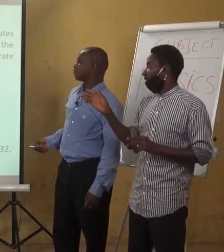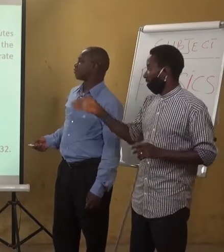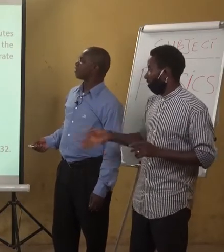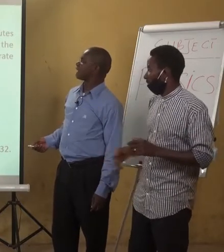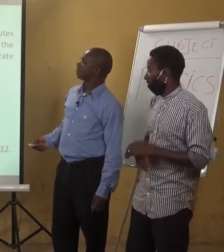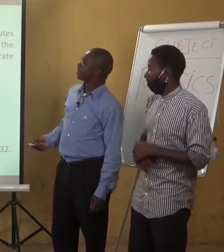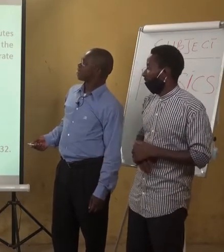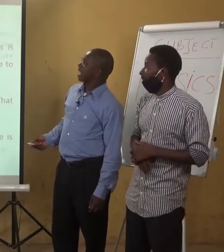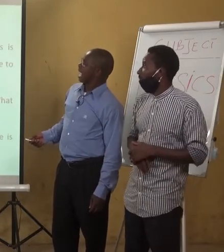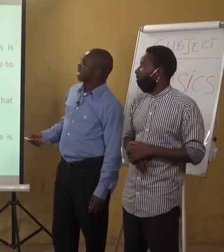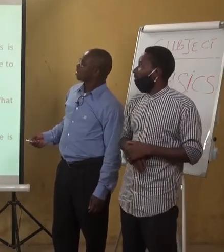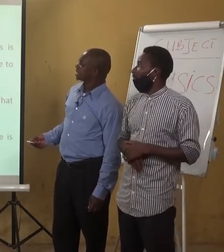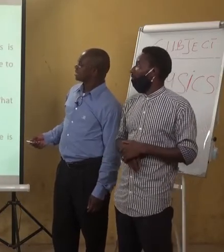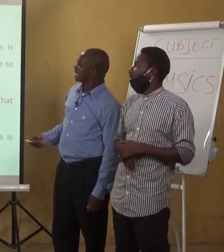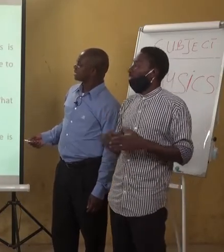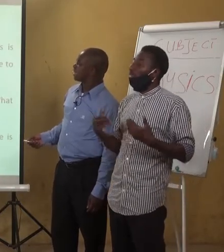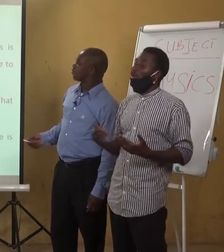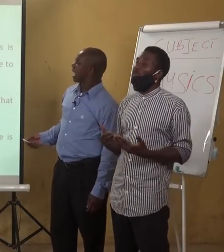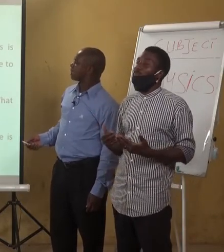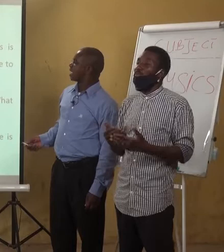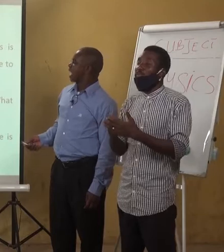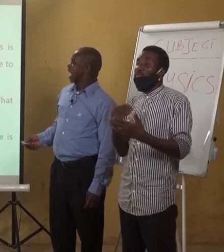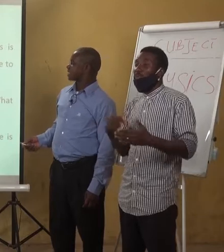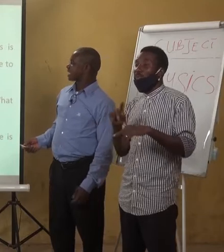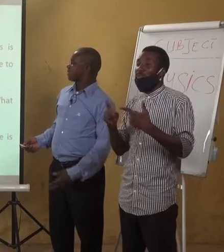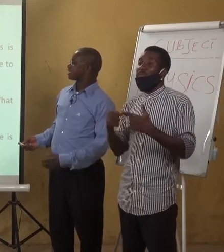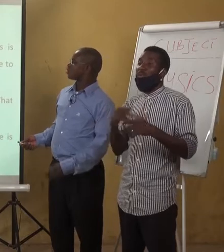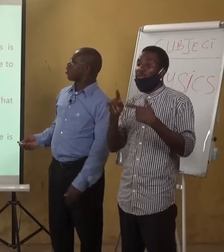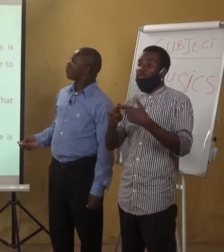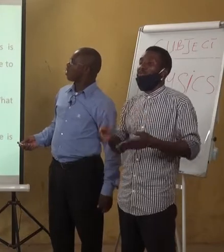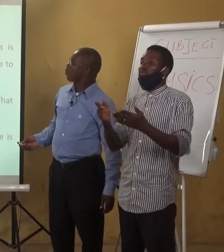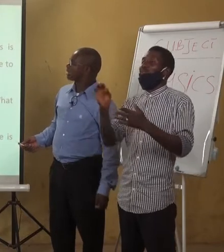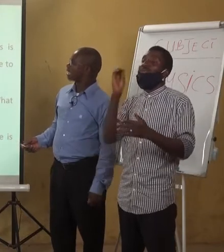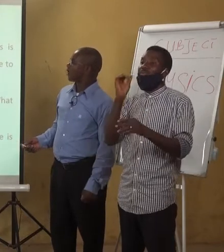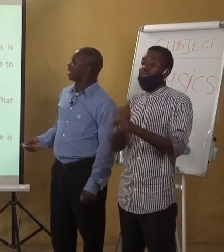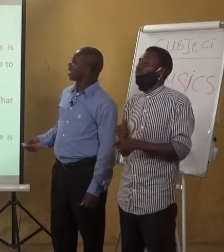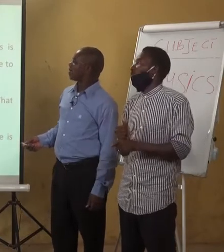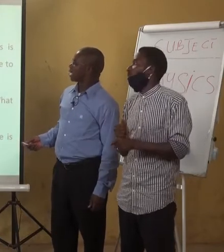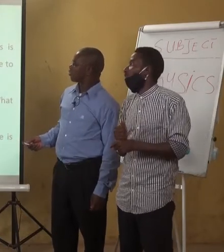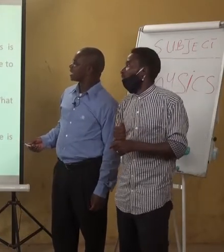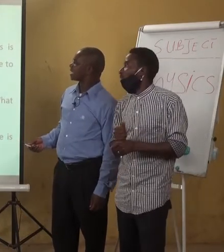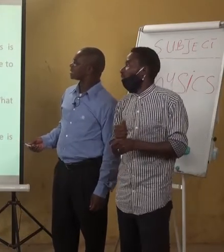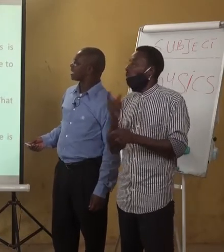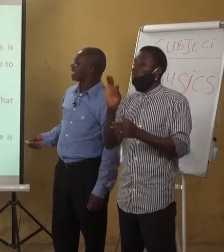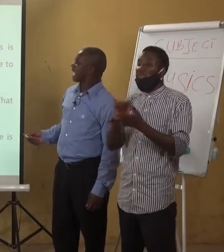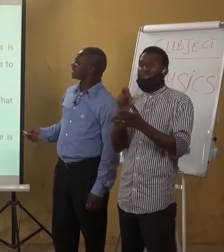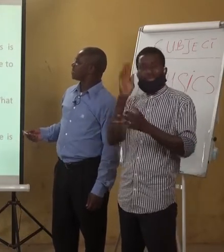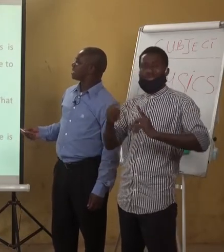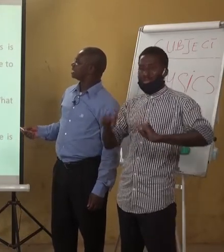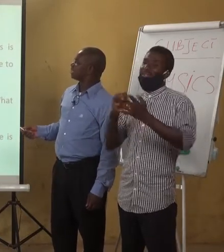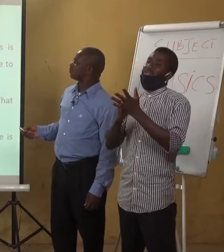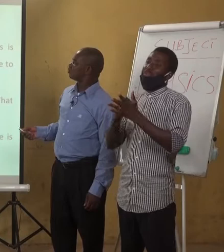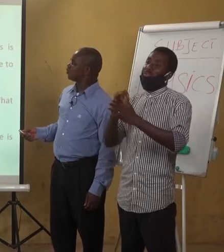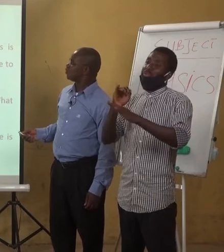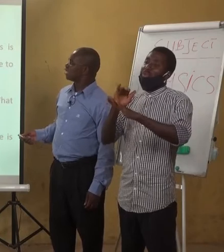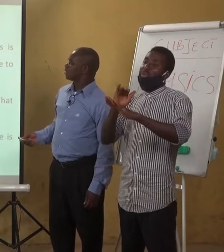32 for your value. And just as he has said, we have an assignment. As you go over what my colleague has said, assignment